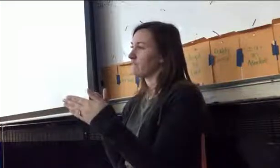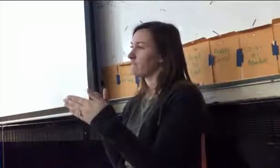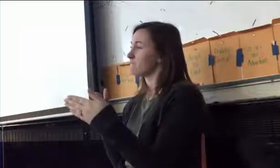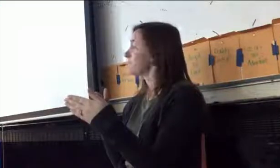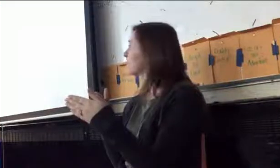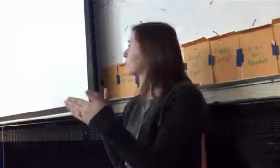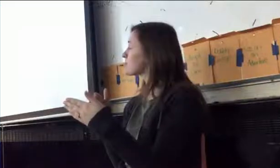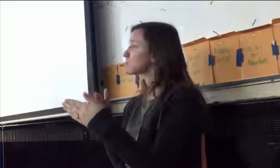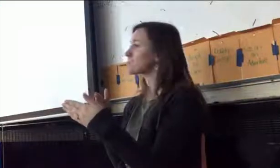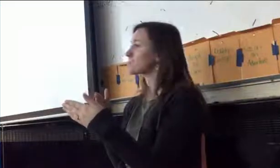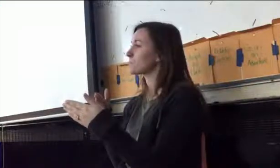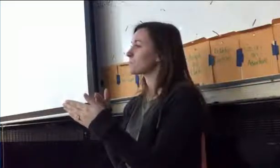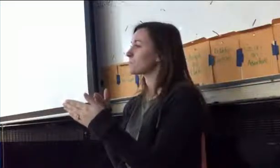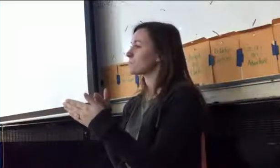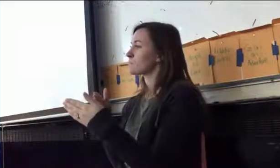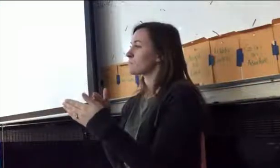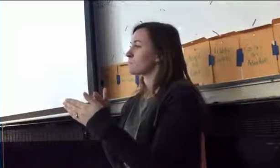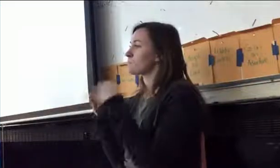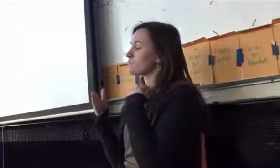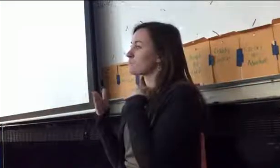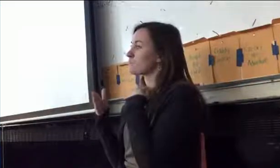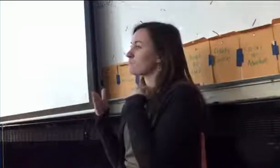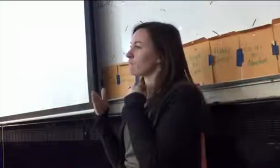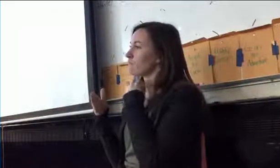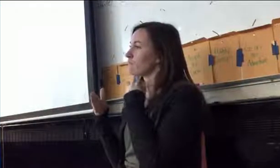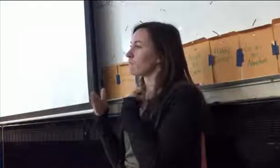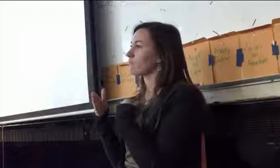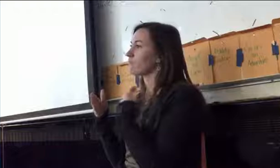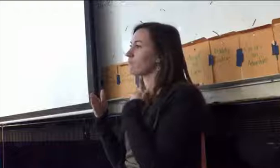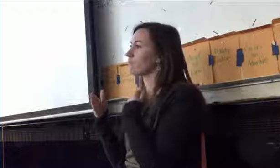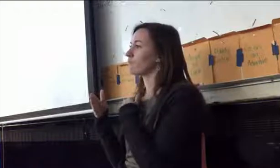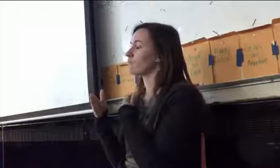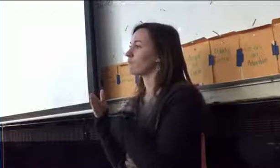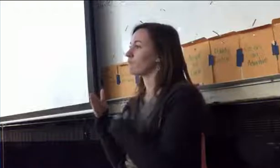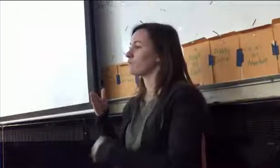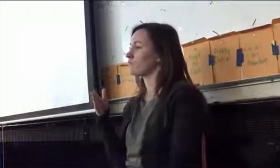pot. Now, if you will double star this,